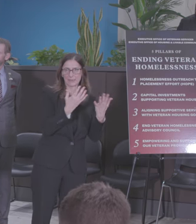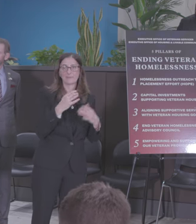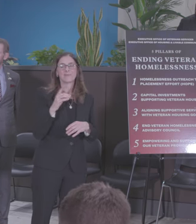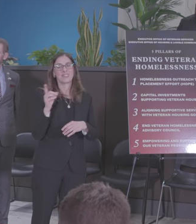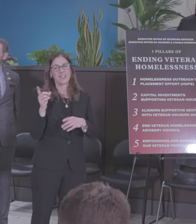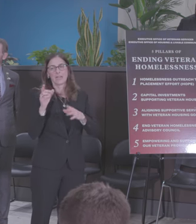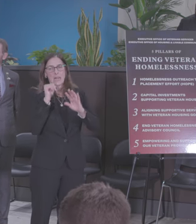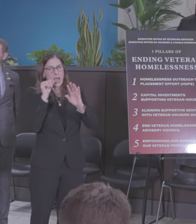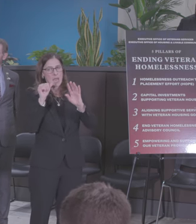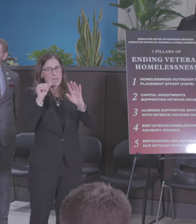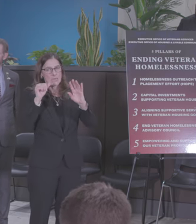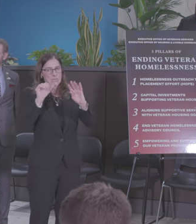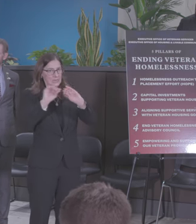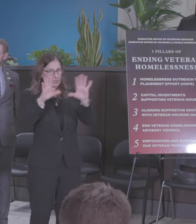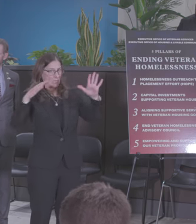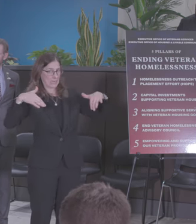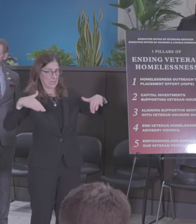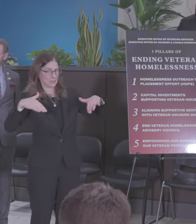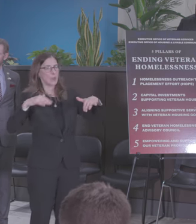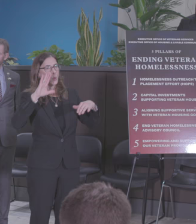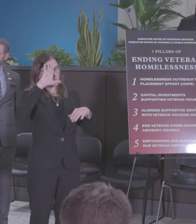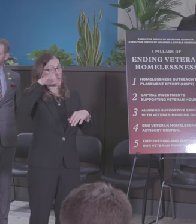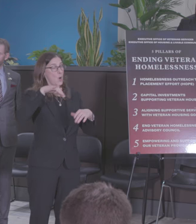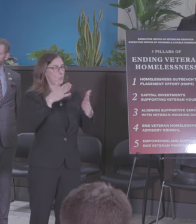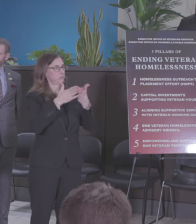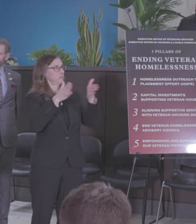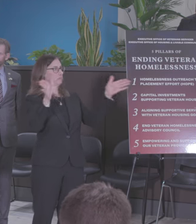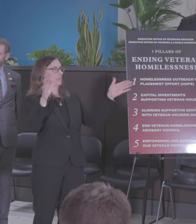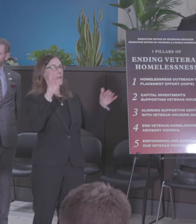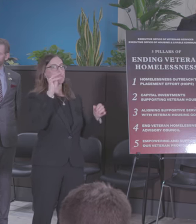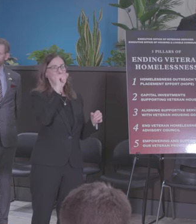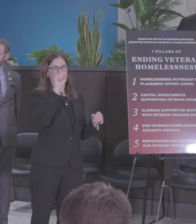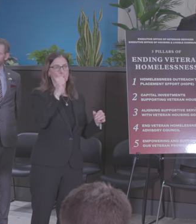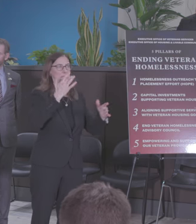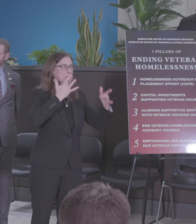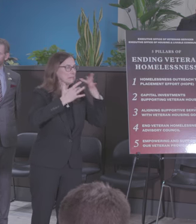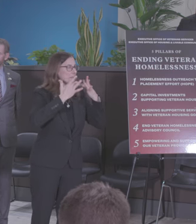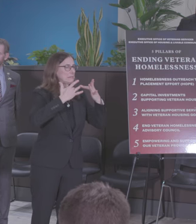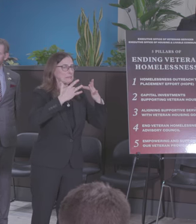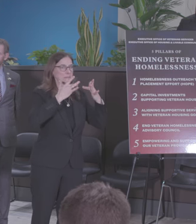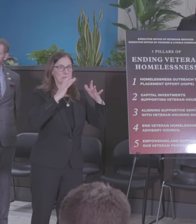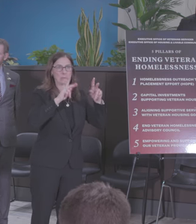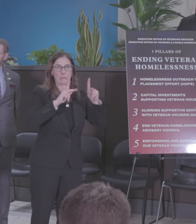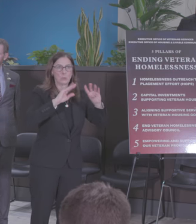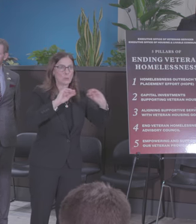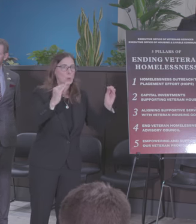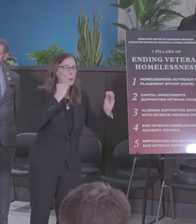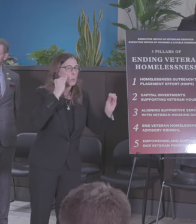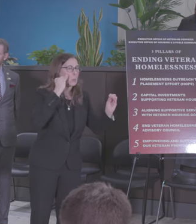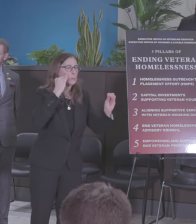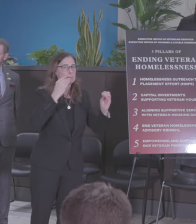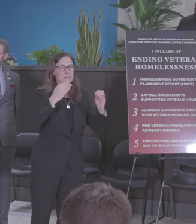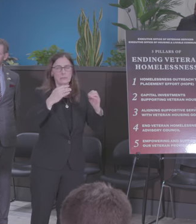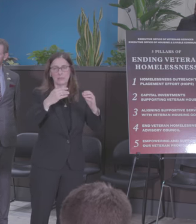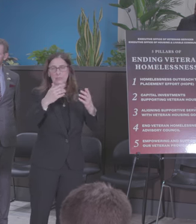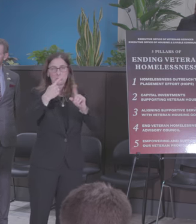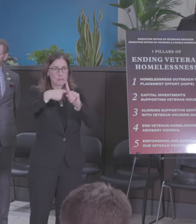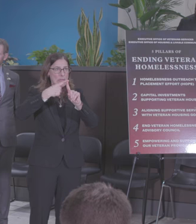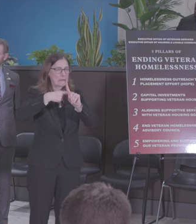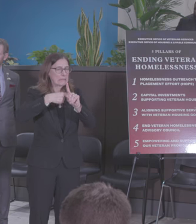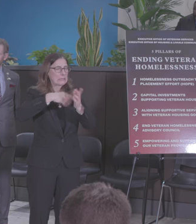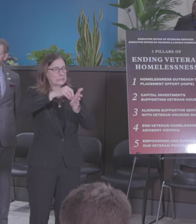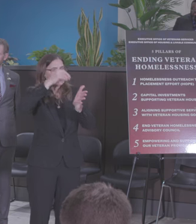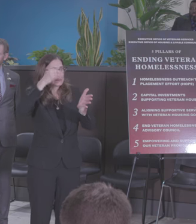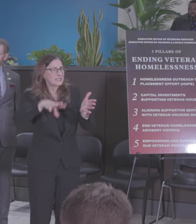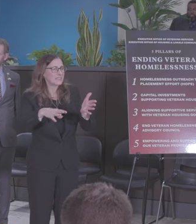there's a significant housing supply issue in the Commonwealth. Every day, I'm around the community in Boston, throughout the Commonwealth, there are a